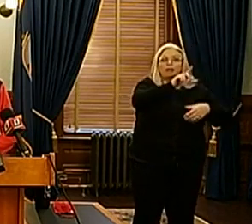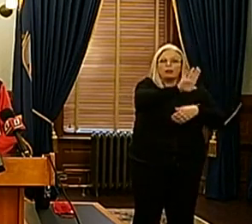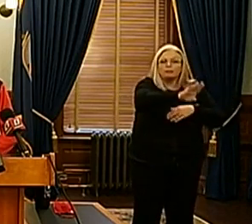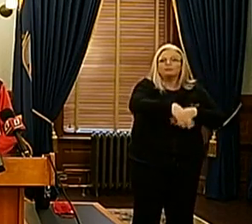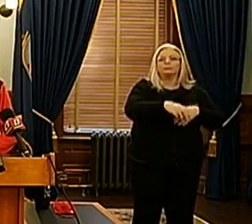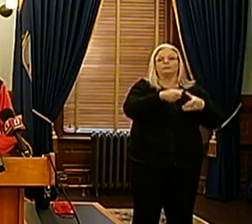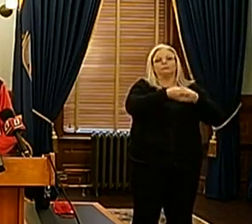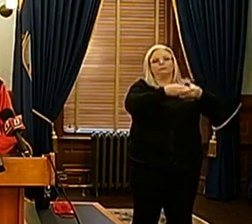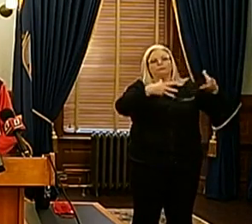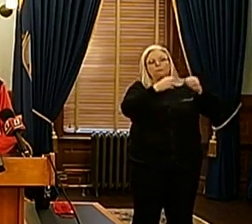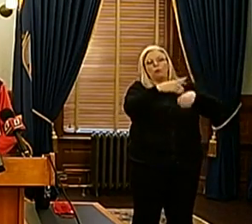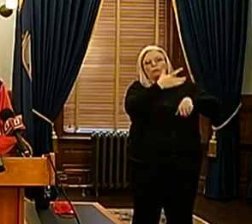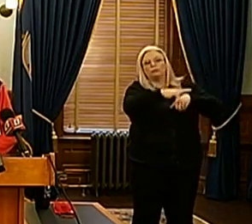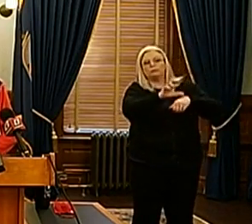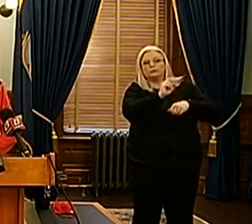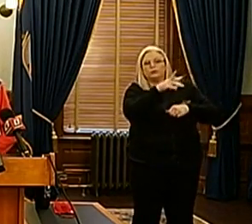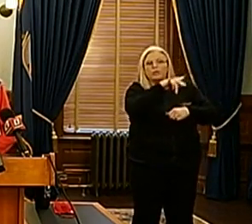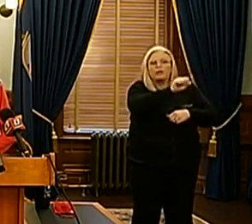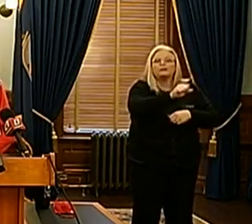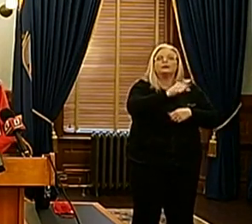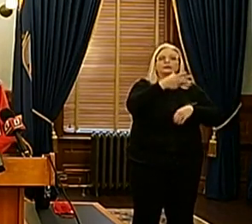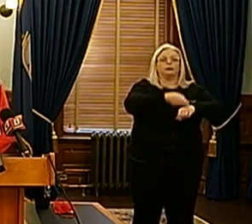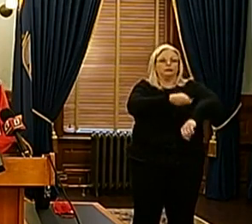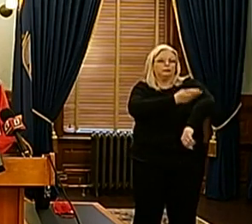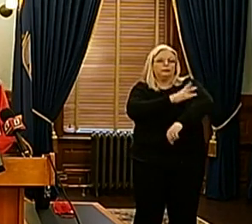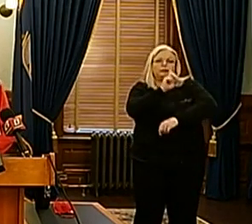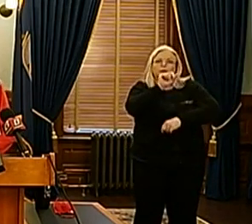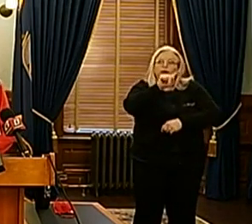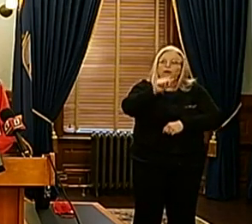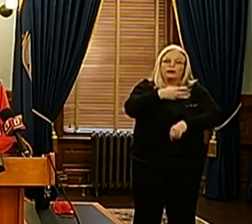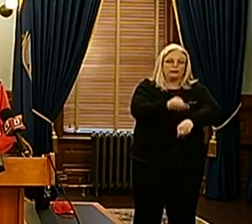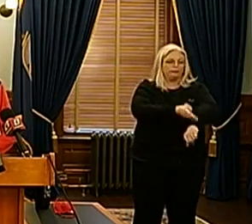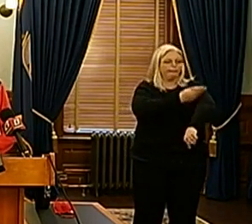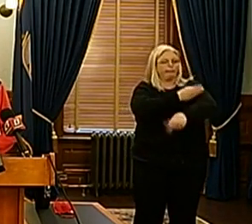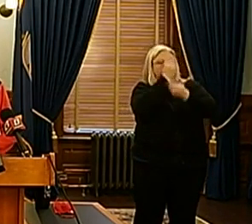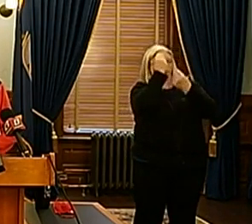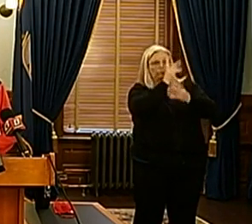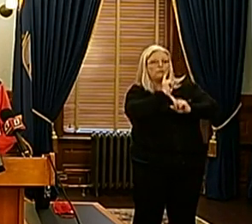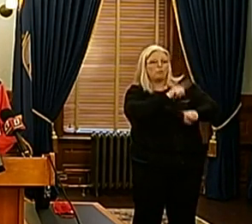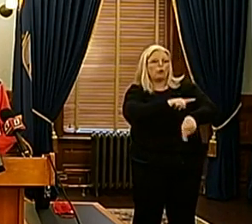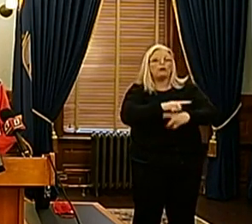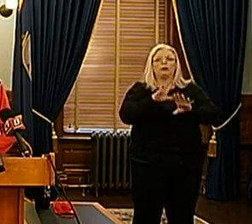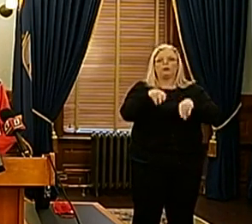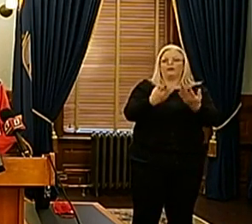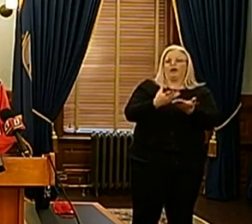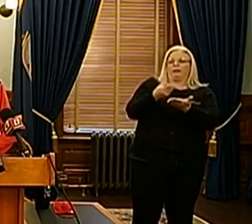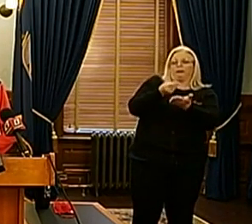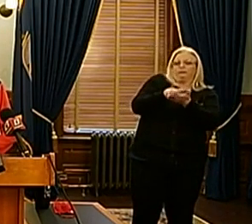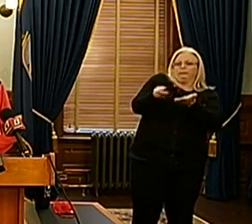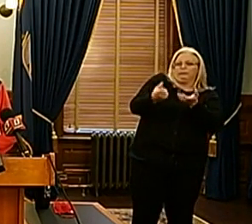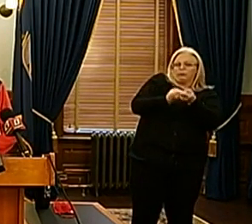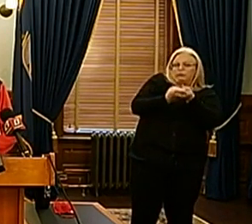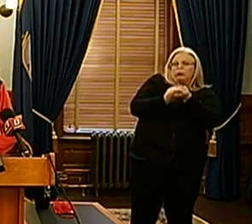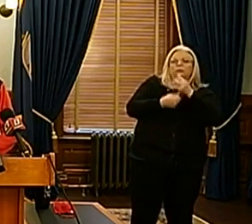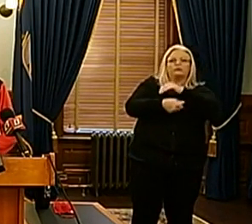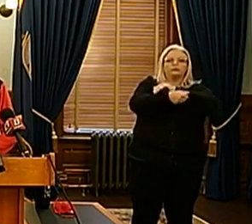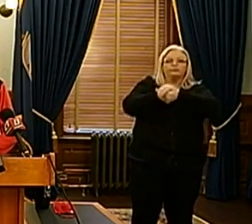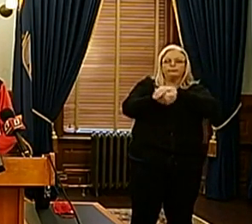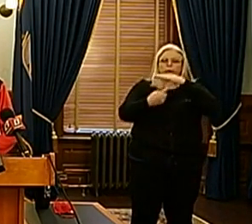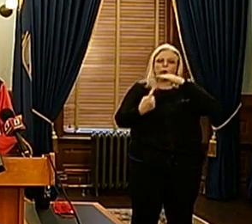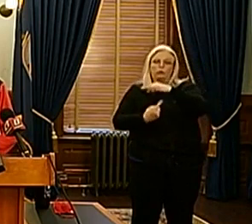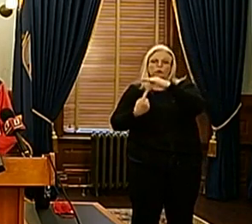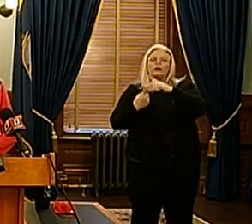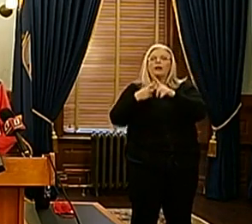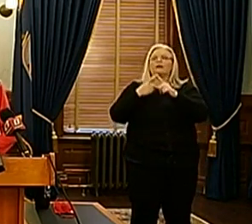and supplies, enhance data and reporting, provide support for isolation and quarantining, and increase our